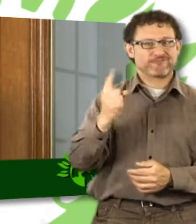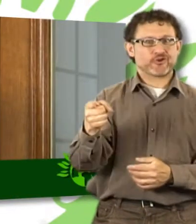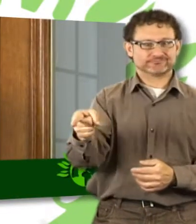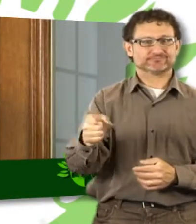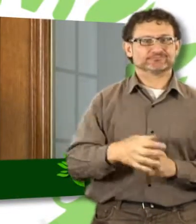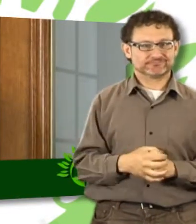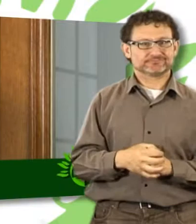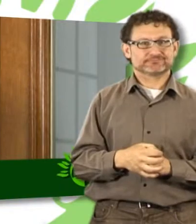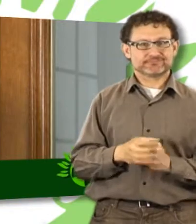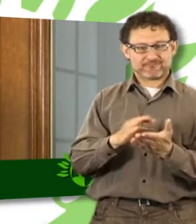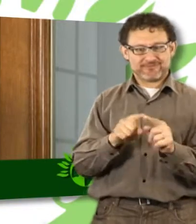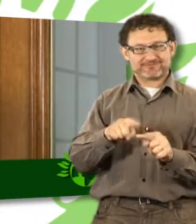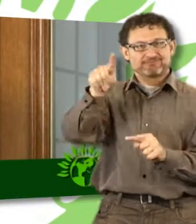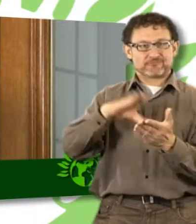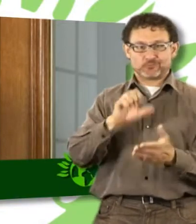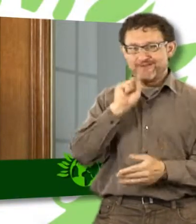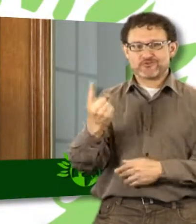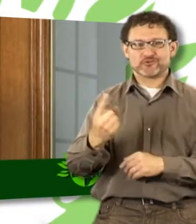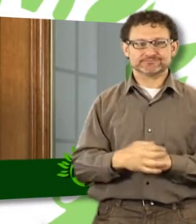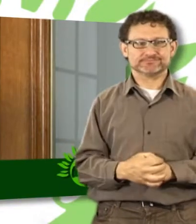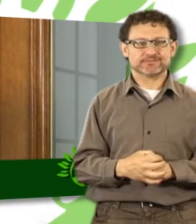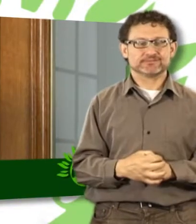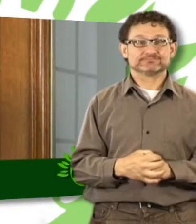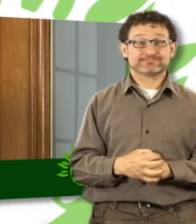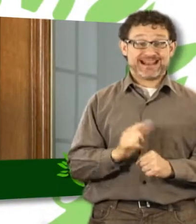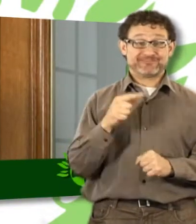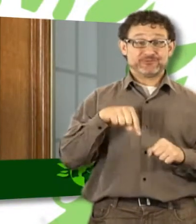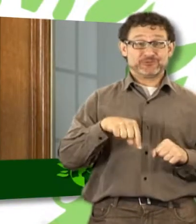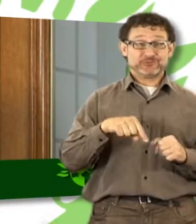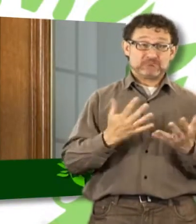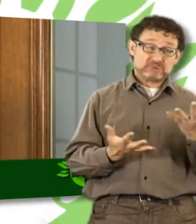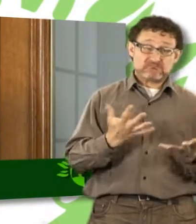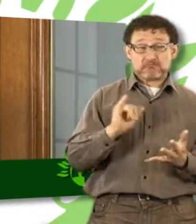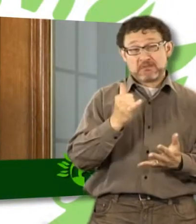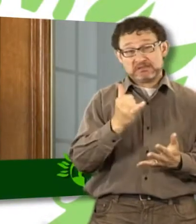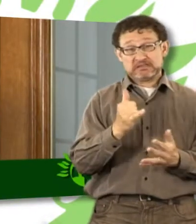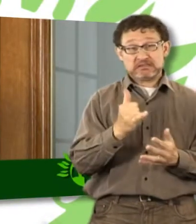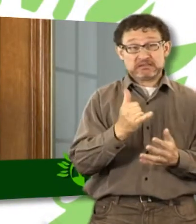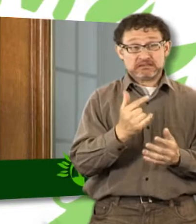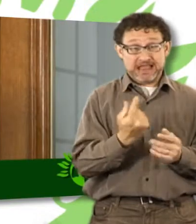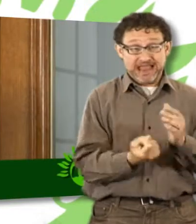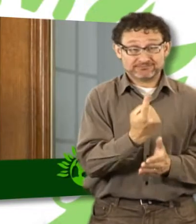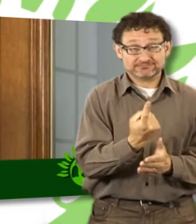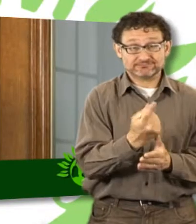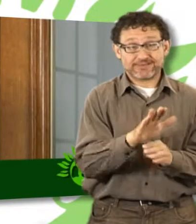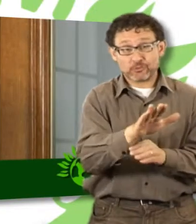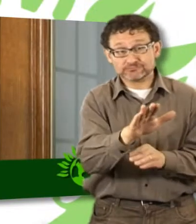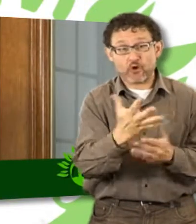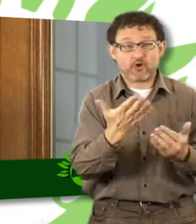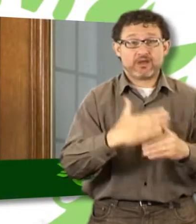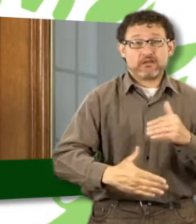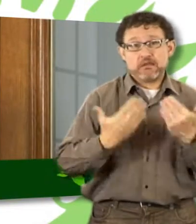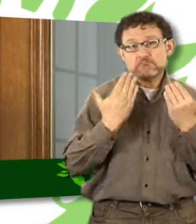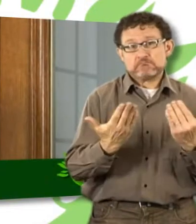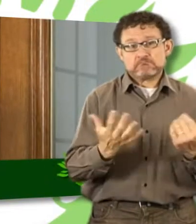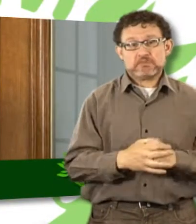is because Manchester is planned to get the link first. Liverpool is planned to get the link maybe, or maybe not at all, and